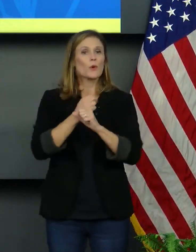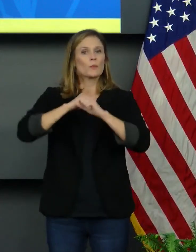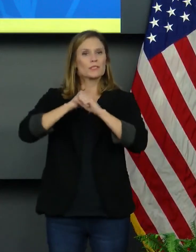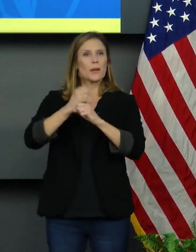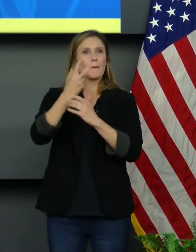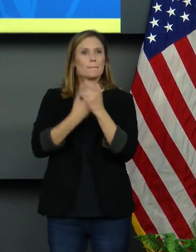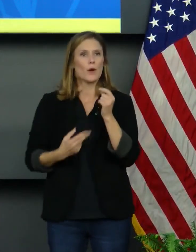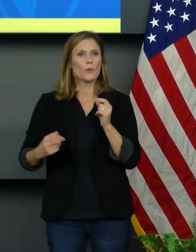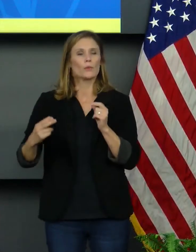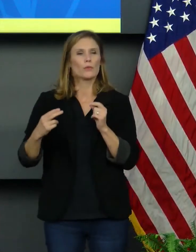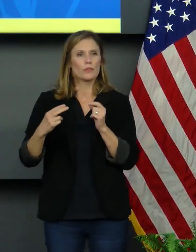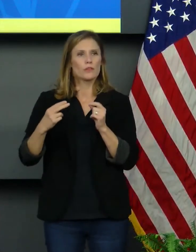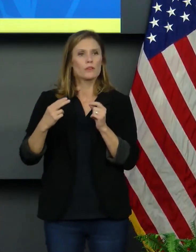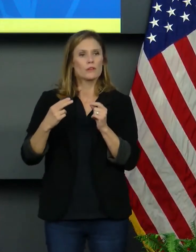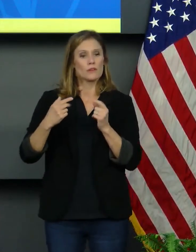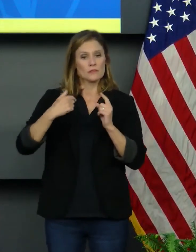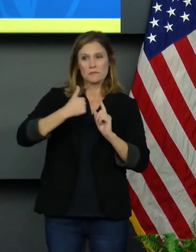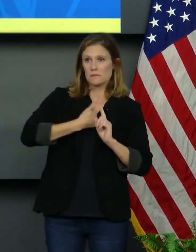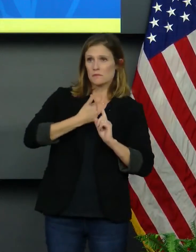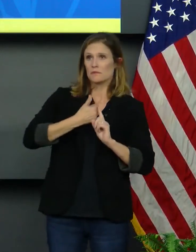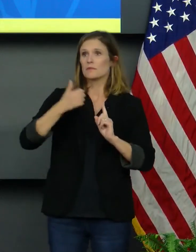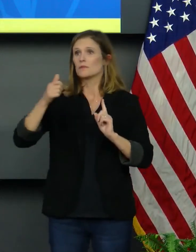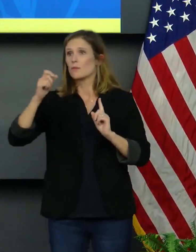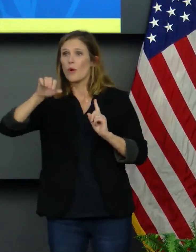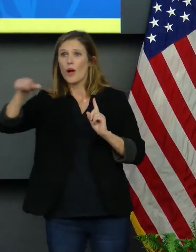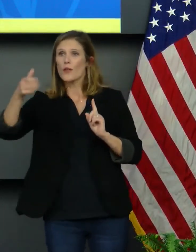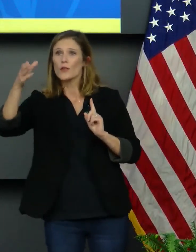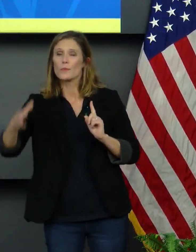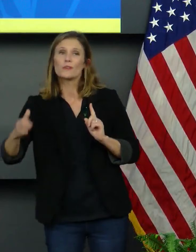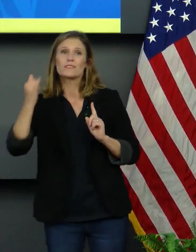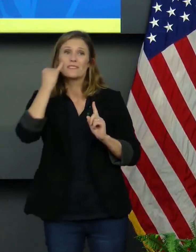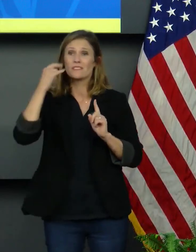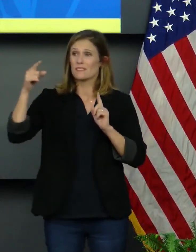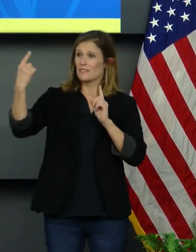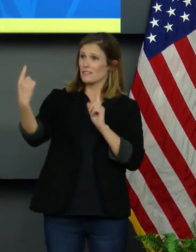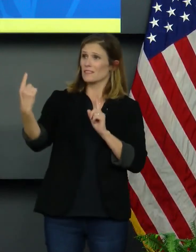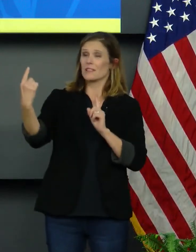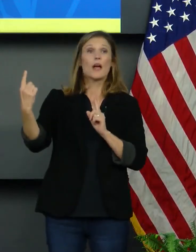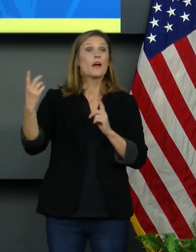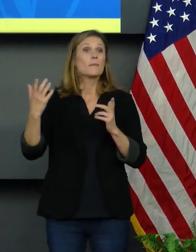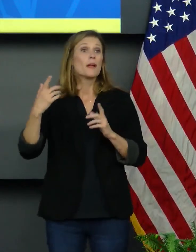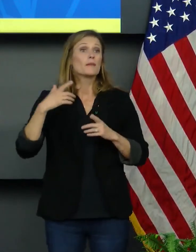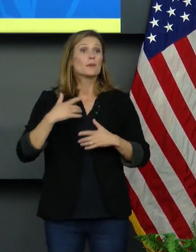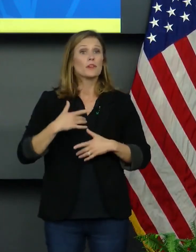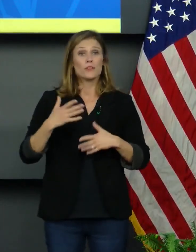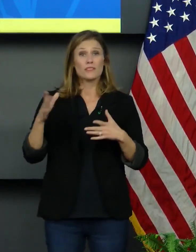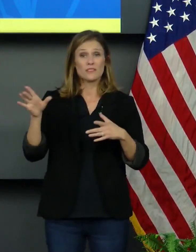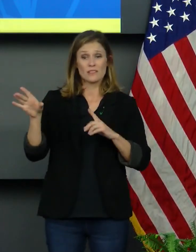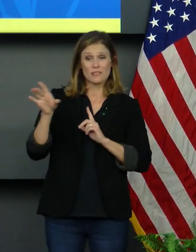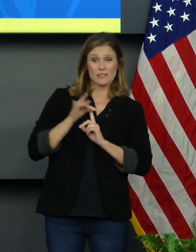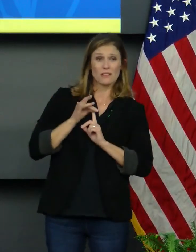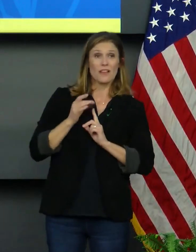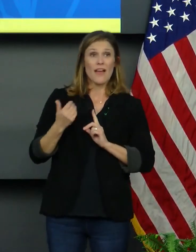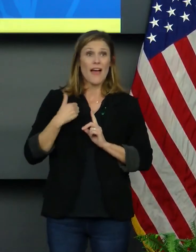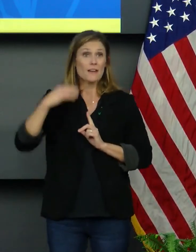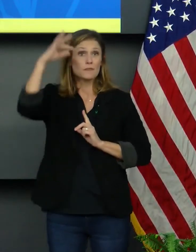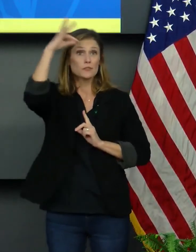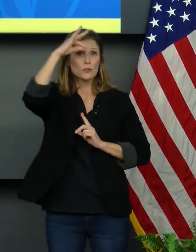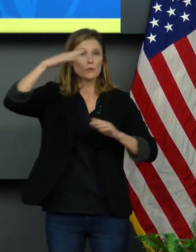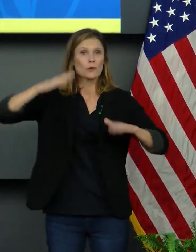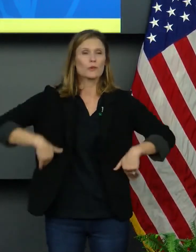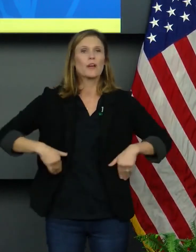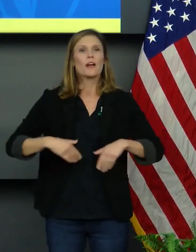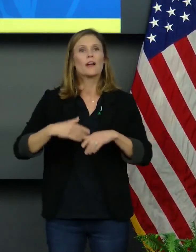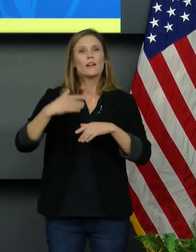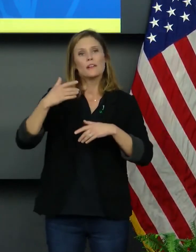you in case either one of you are infected with COVID-19 and you just don't know it yet. That's how a virus works. You